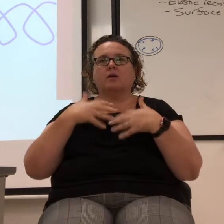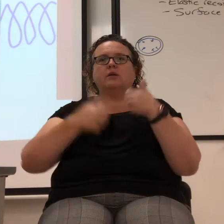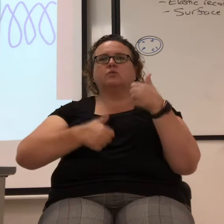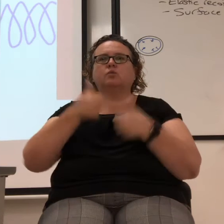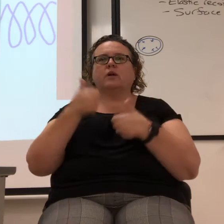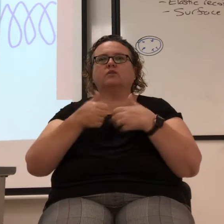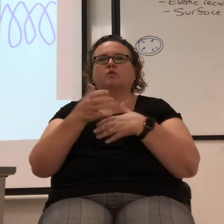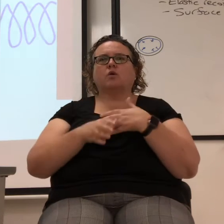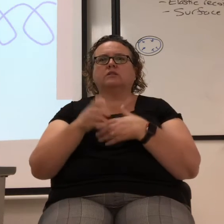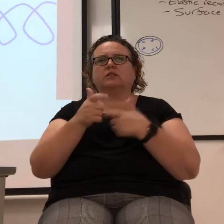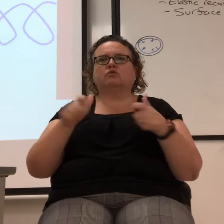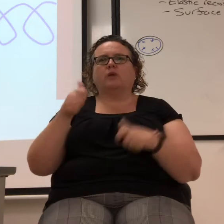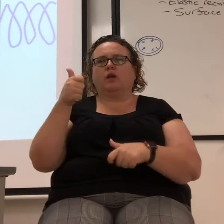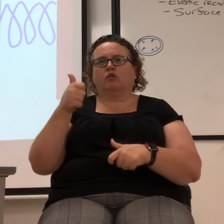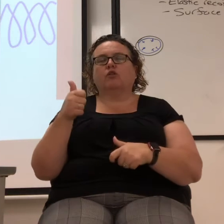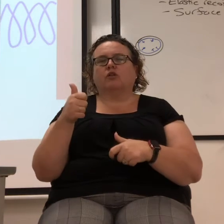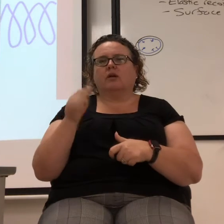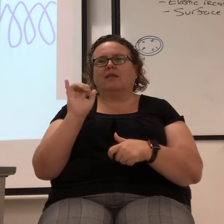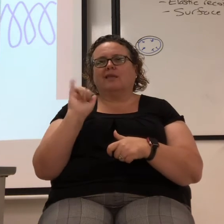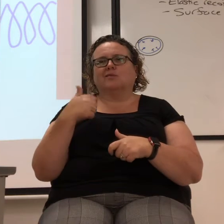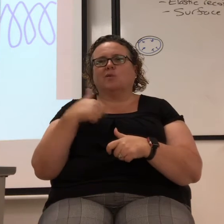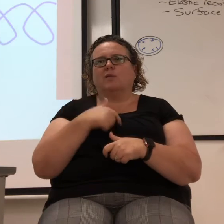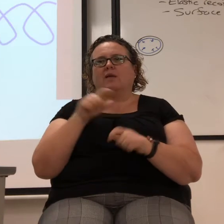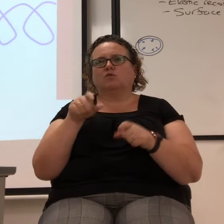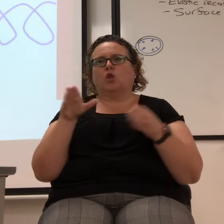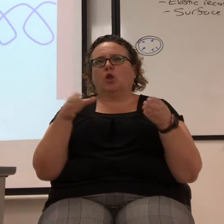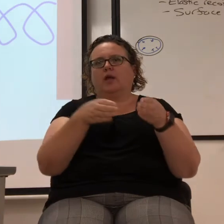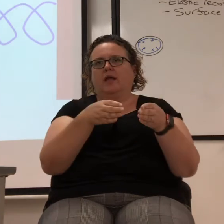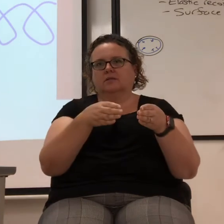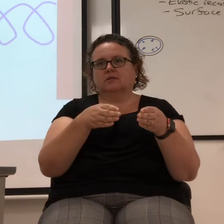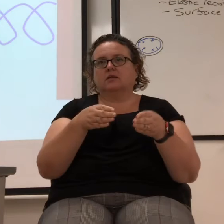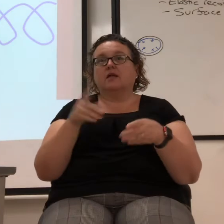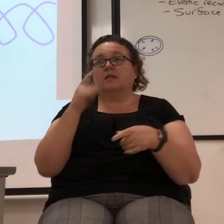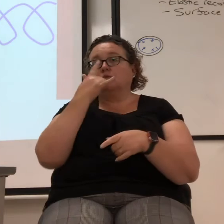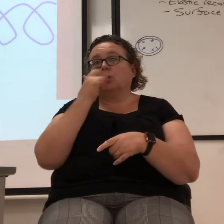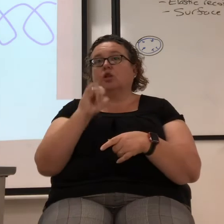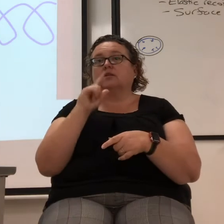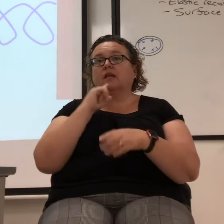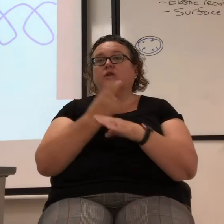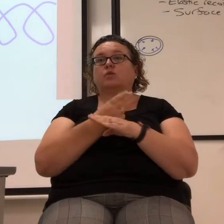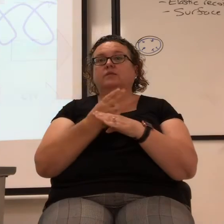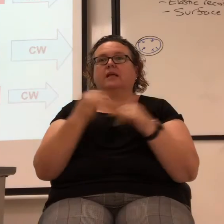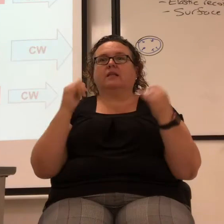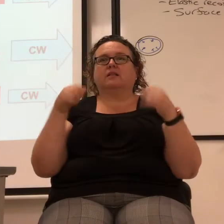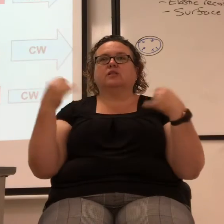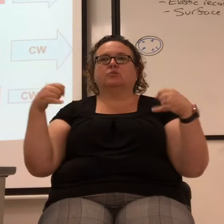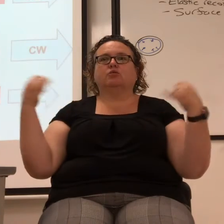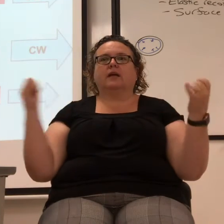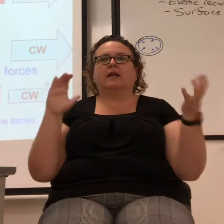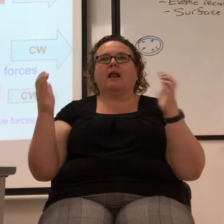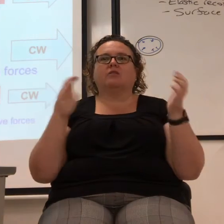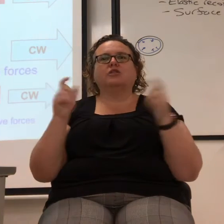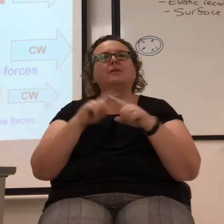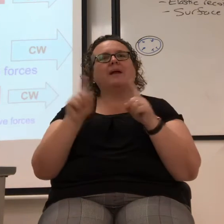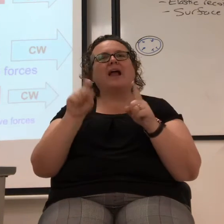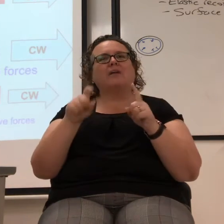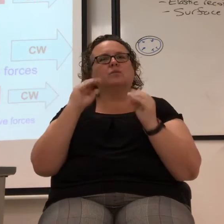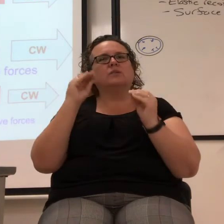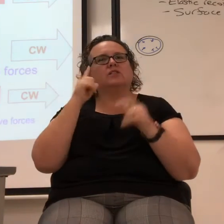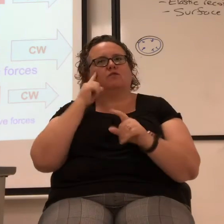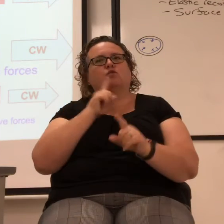forces are greater. Okay, and that's kind of what we gotta go to. This is what it looks like using a spring analogy, but I gotta teach it for real